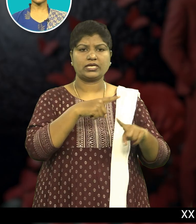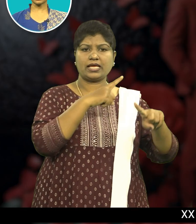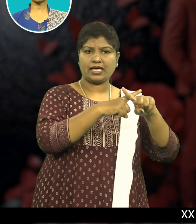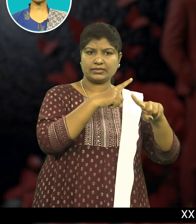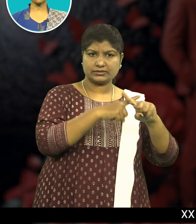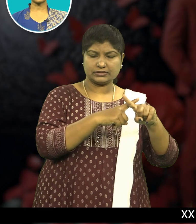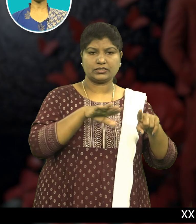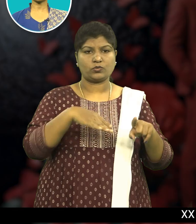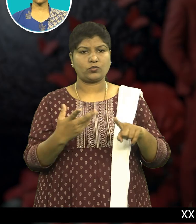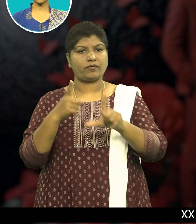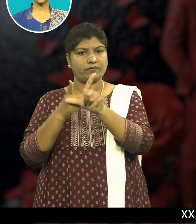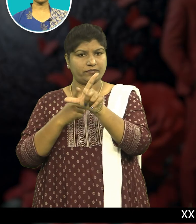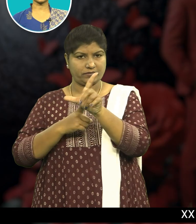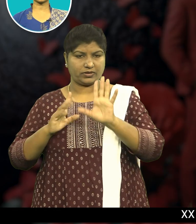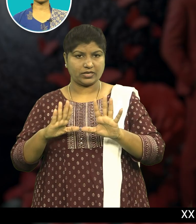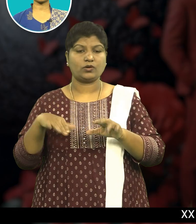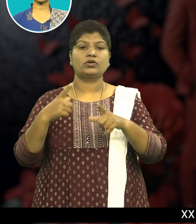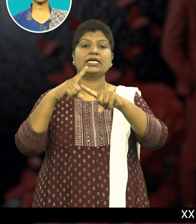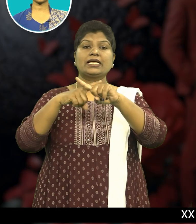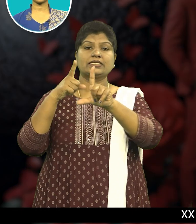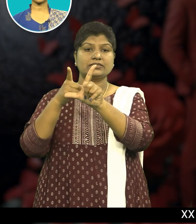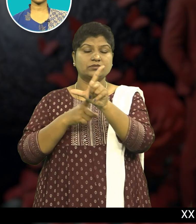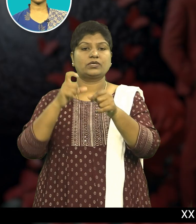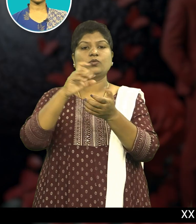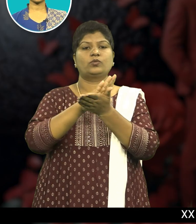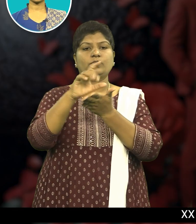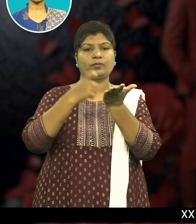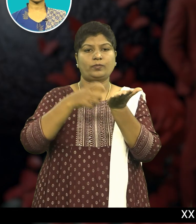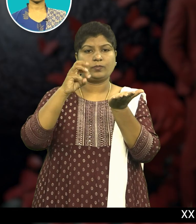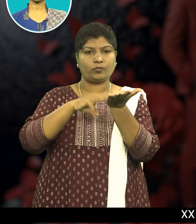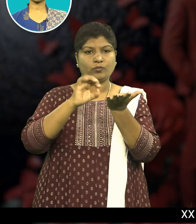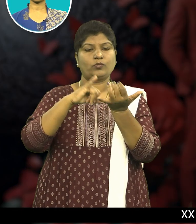or XY chromosomes.